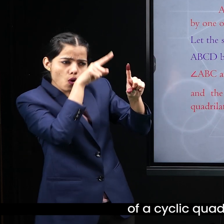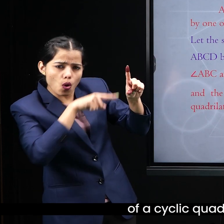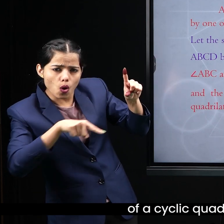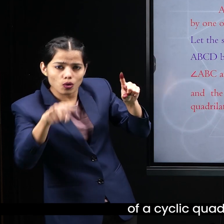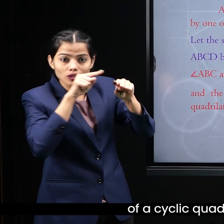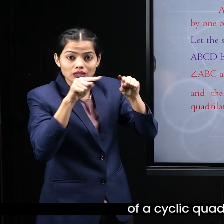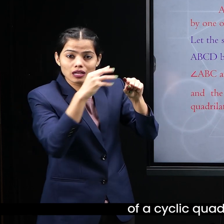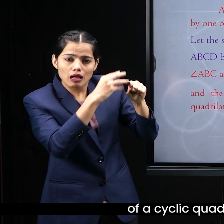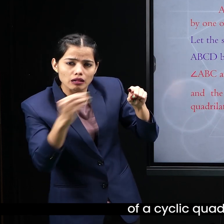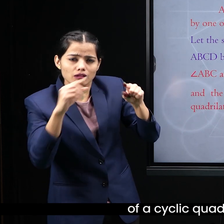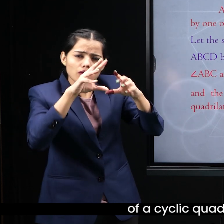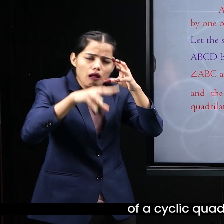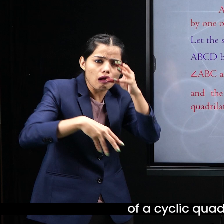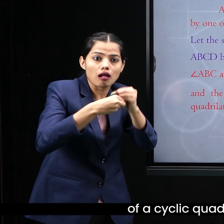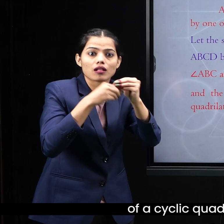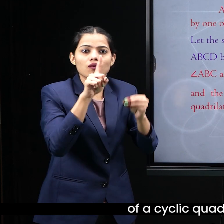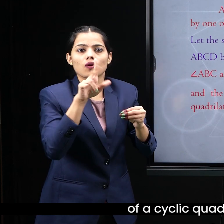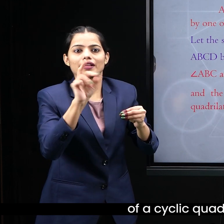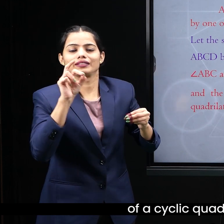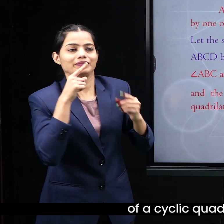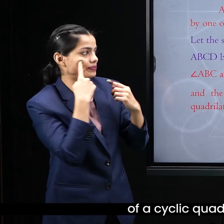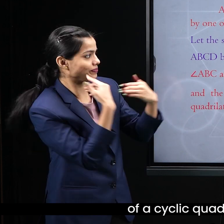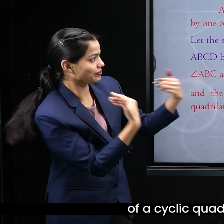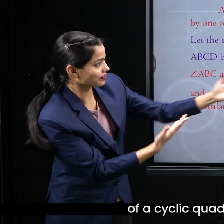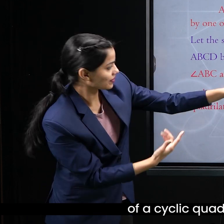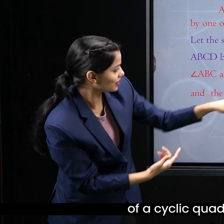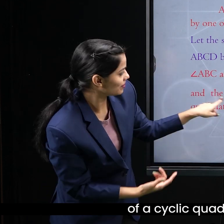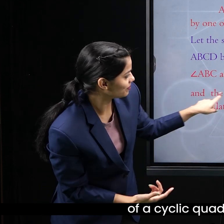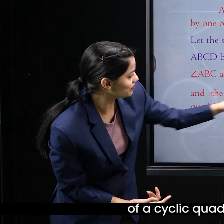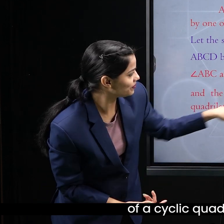a cyclic quadrilateral and their sum is also 180 degrees.